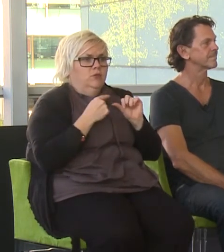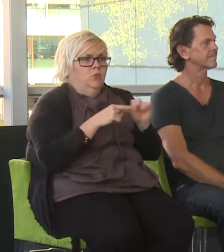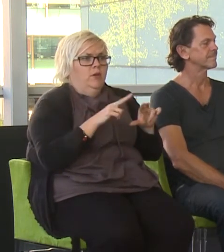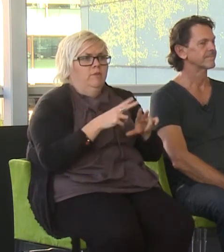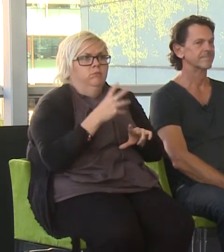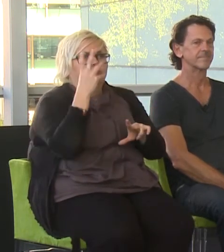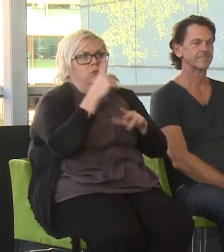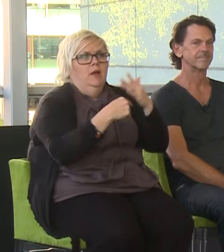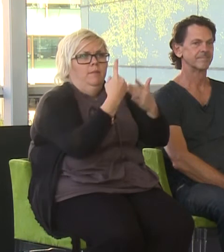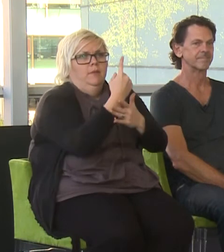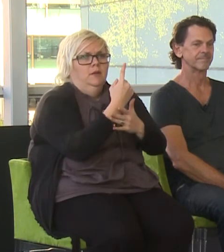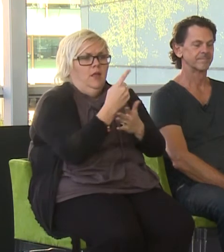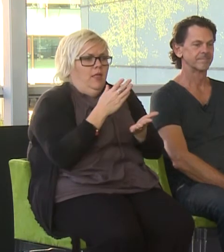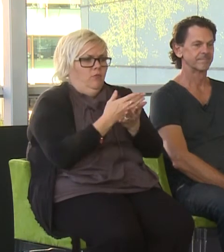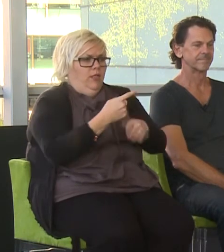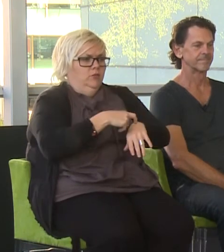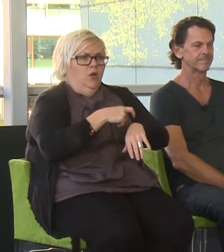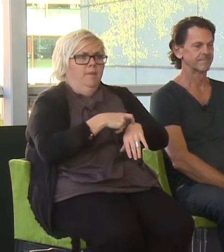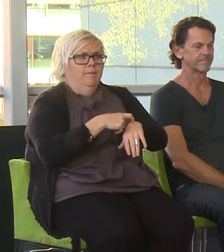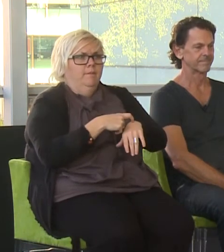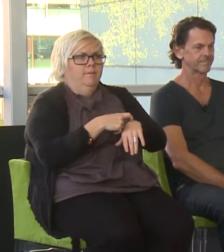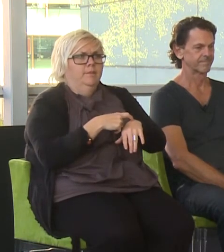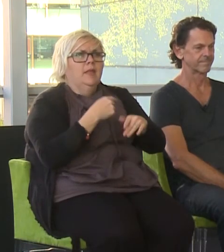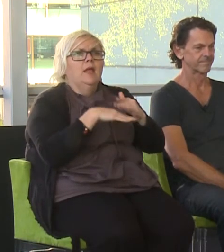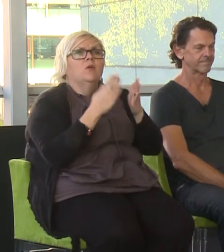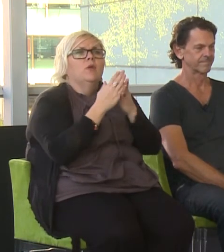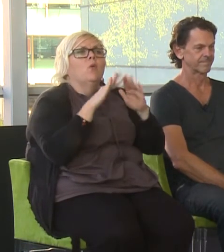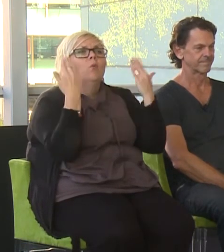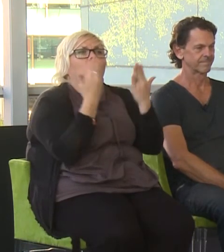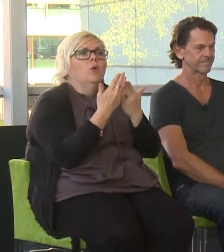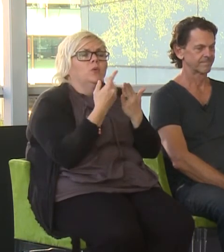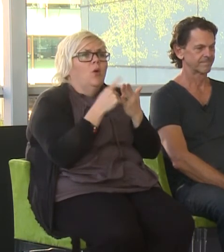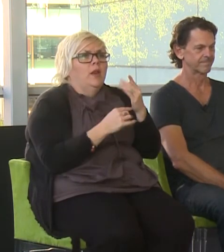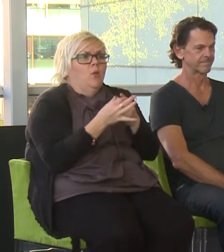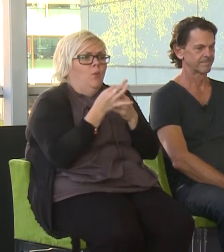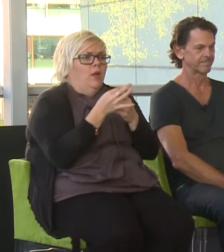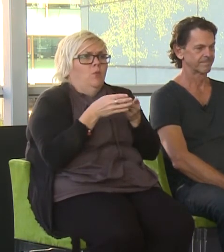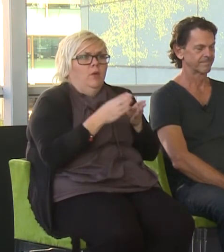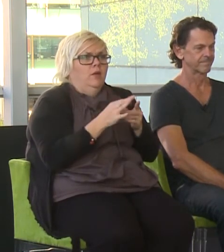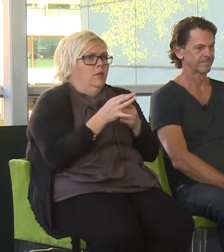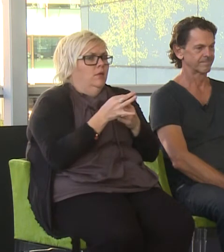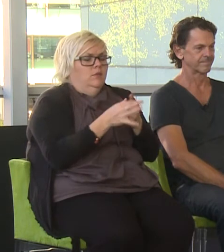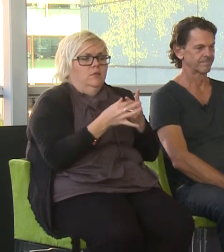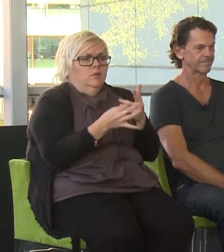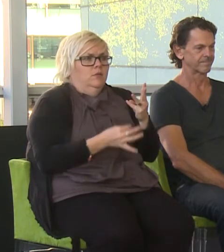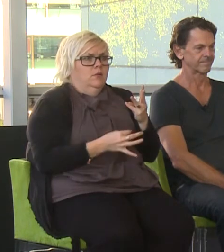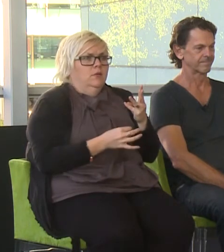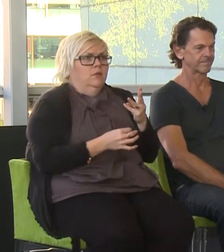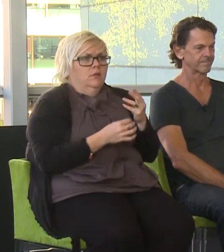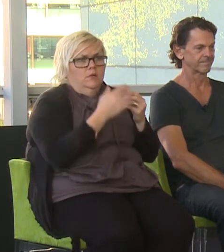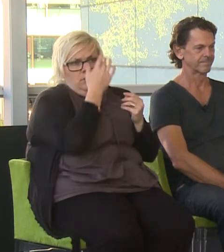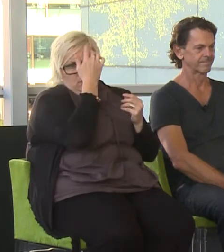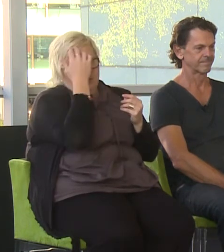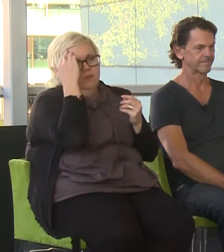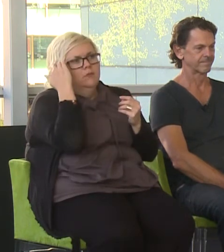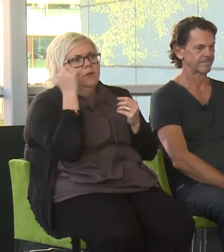time. In the prop world, there is never just one of anything. The saying goes, 2 is 1 and 1